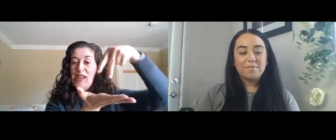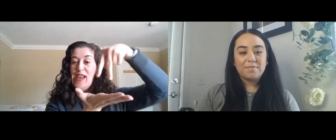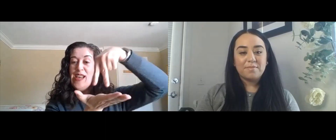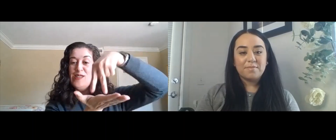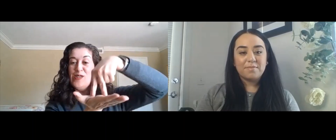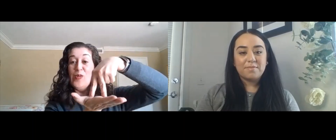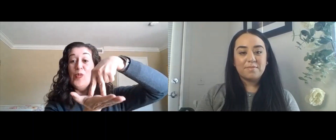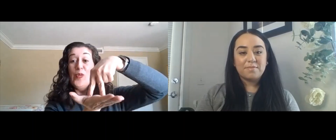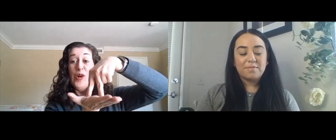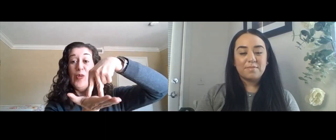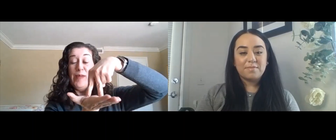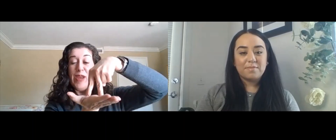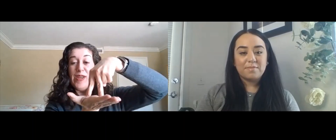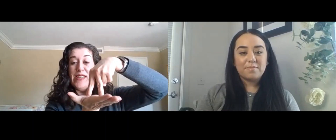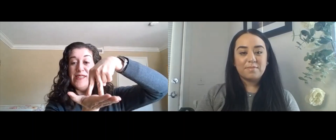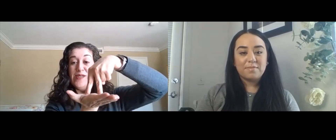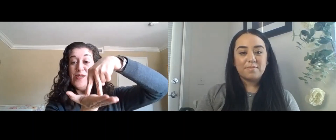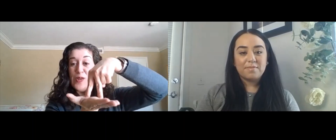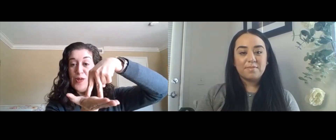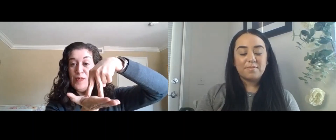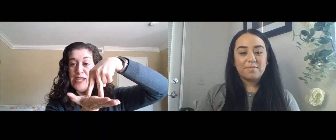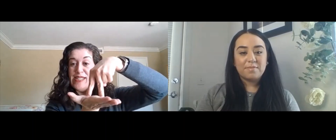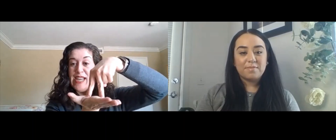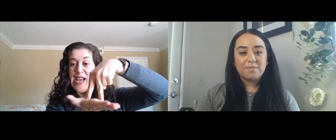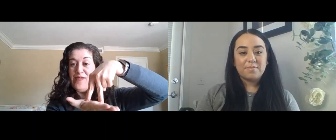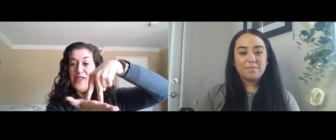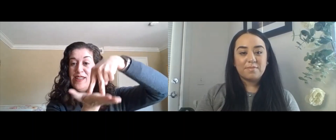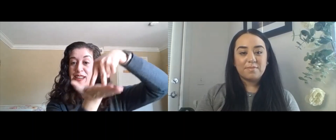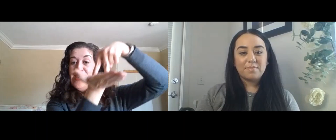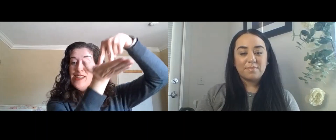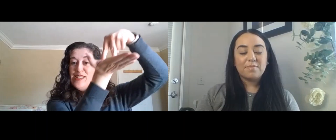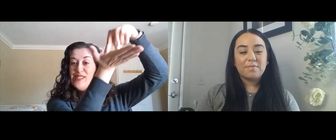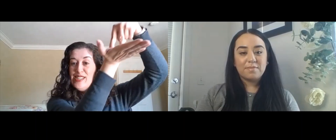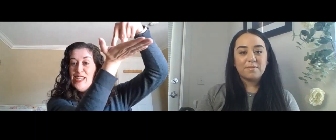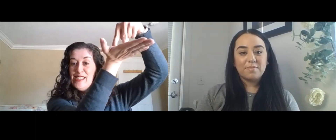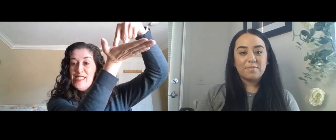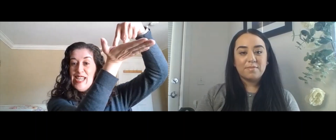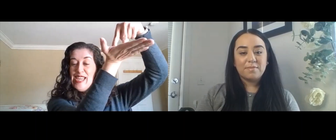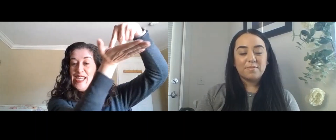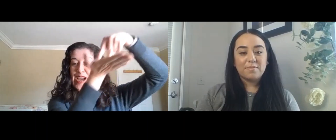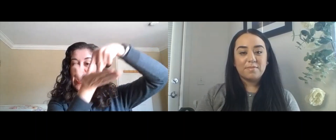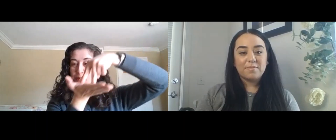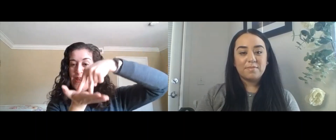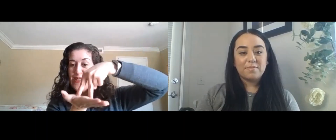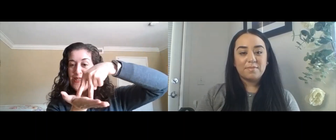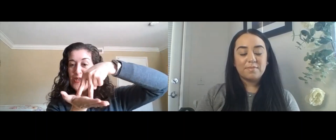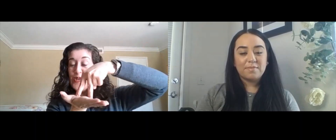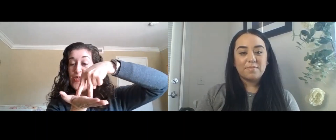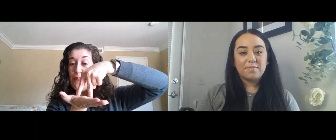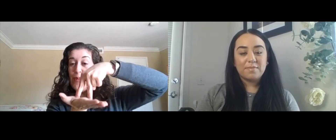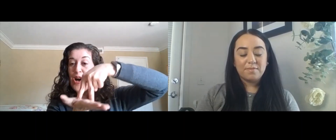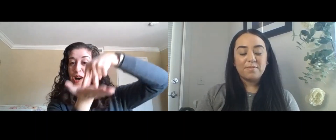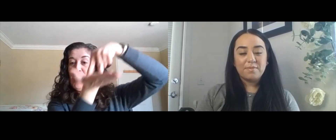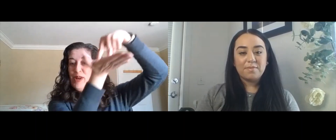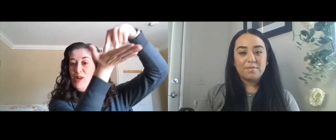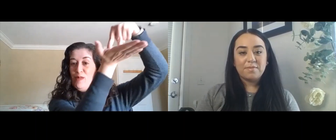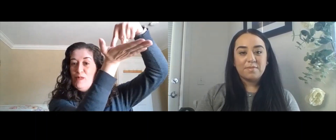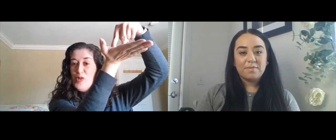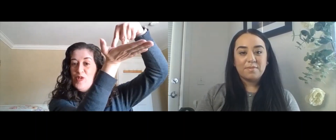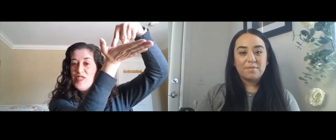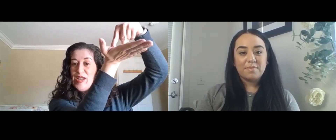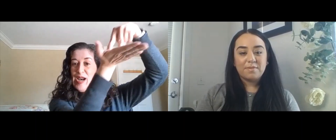help. And so when Mary is assumed into heaven, she is taken up. So the